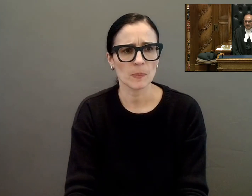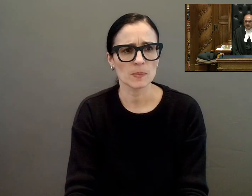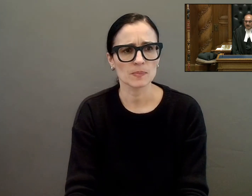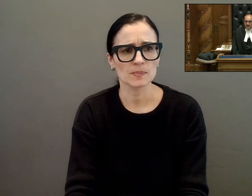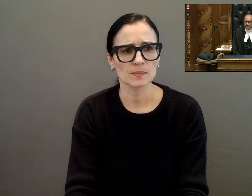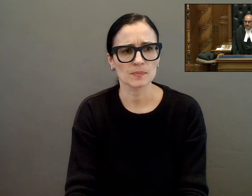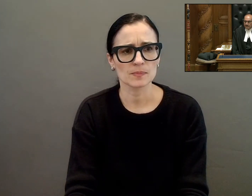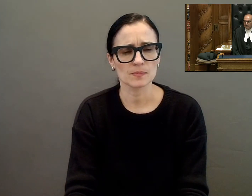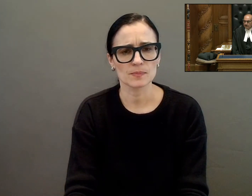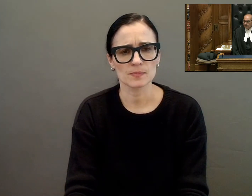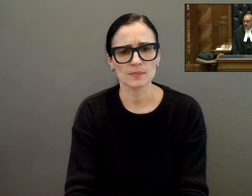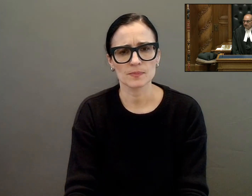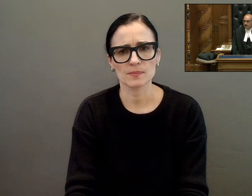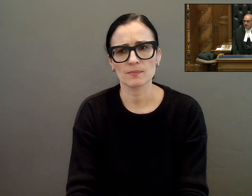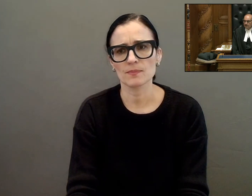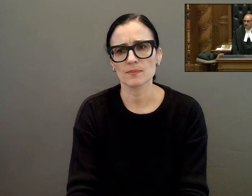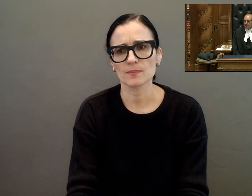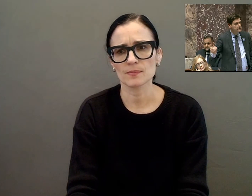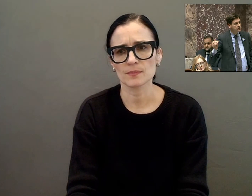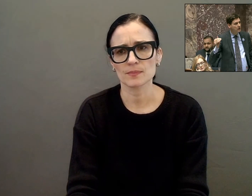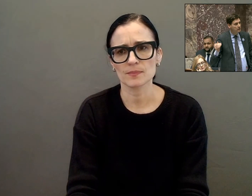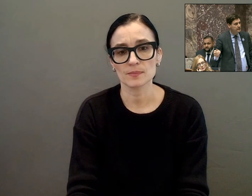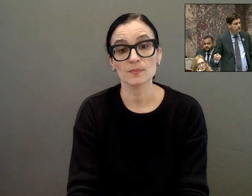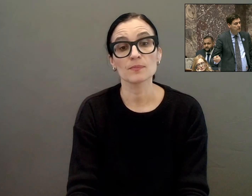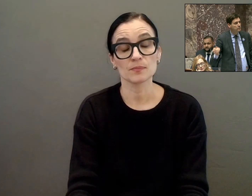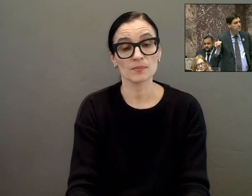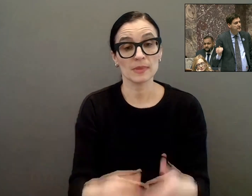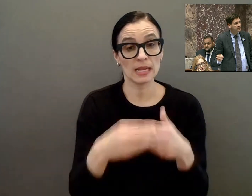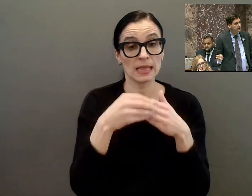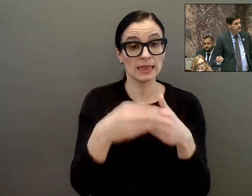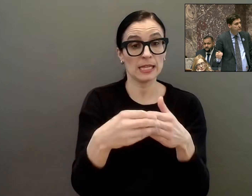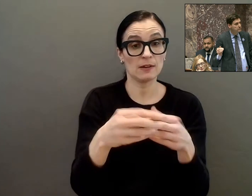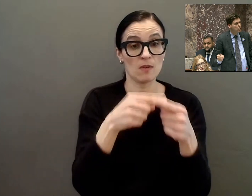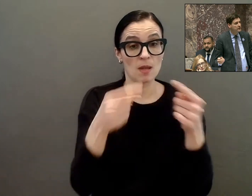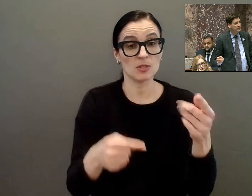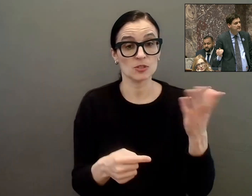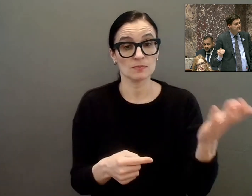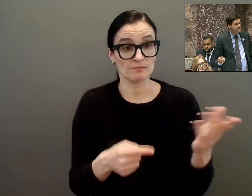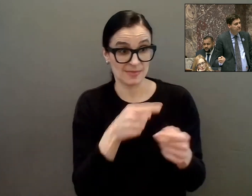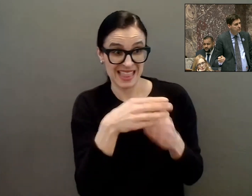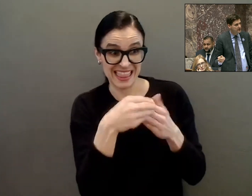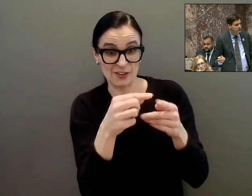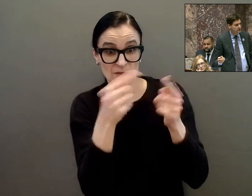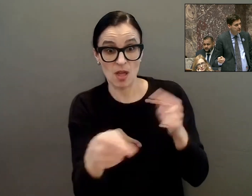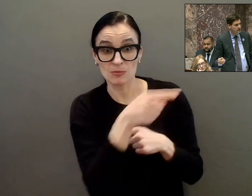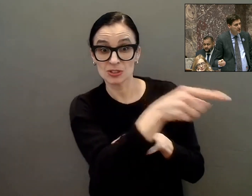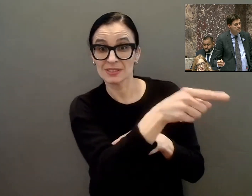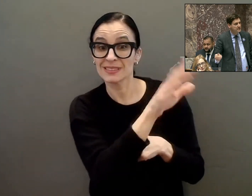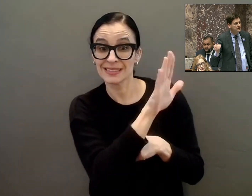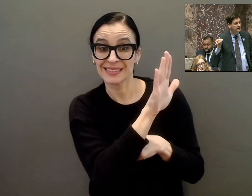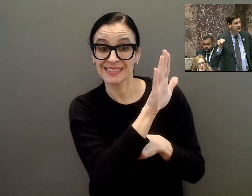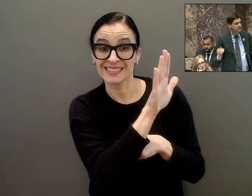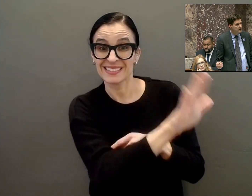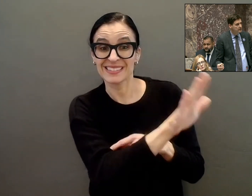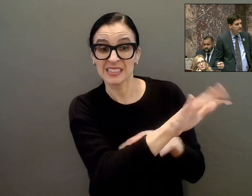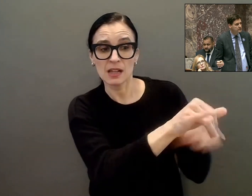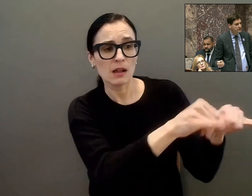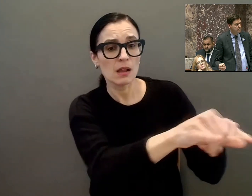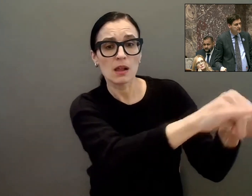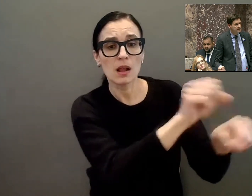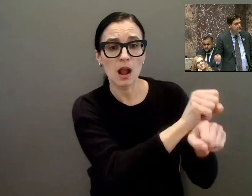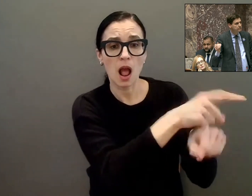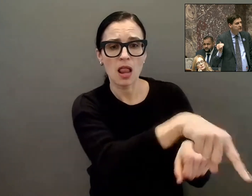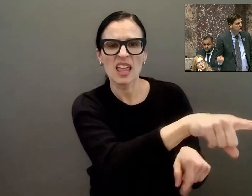Mr. Premier. The Leader of the Opposition and his colleagues are repeatedly promoting disinformation, misleading